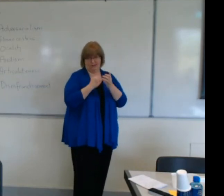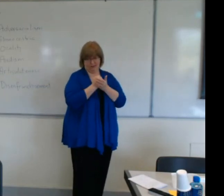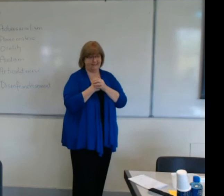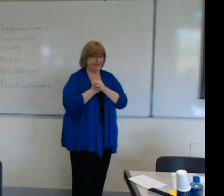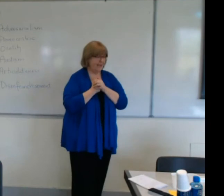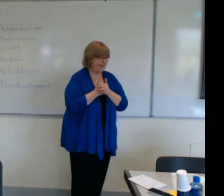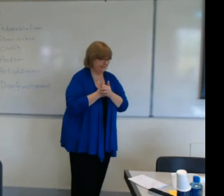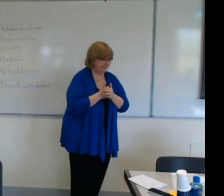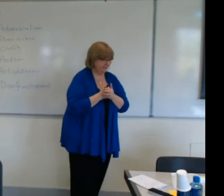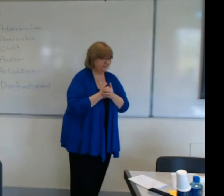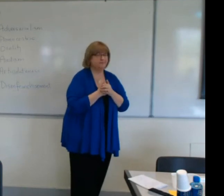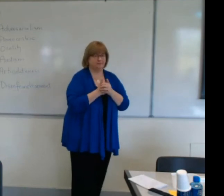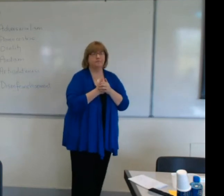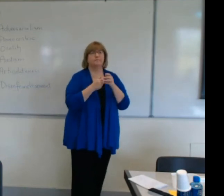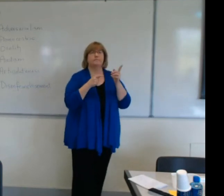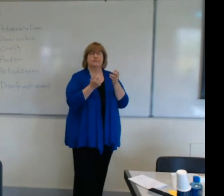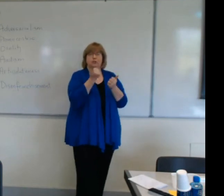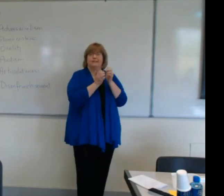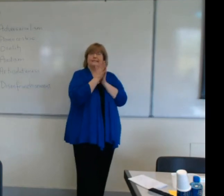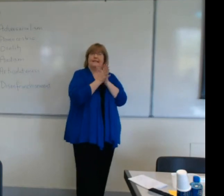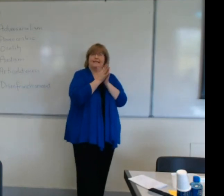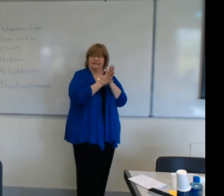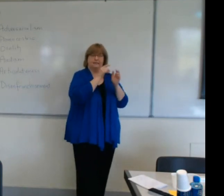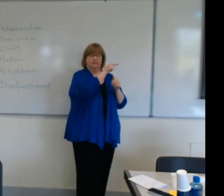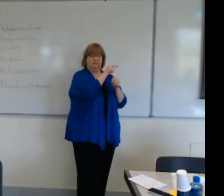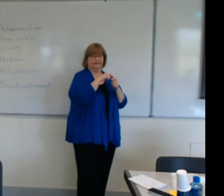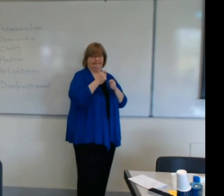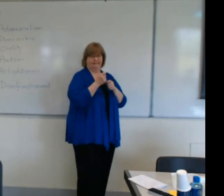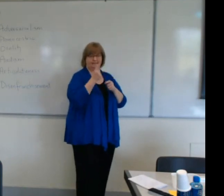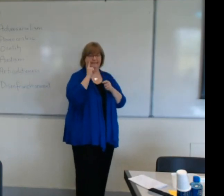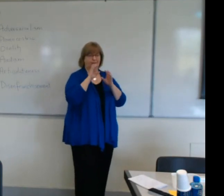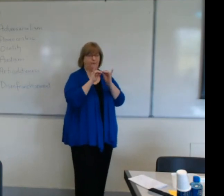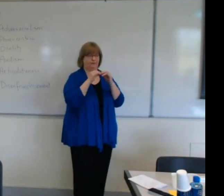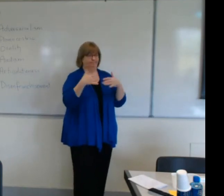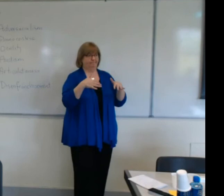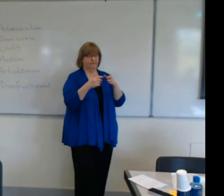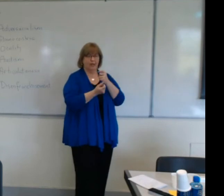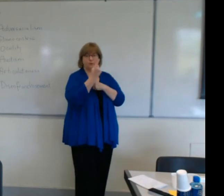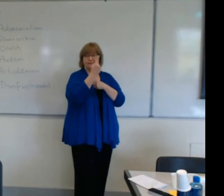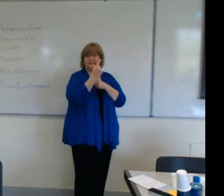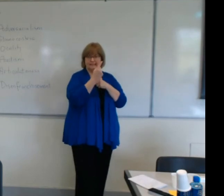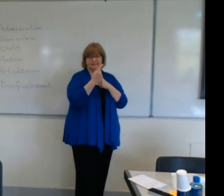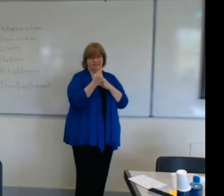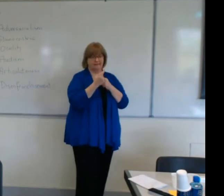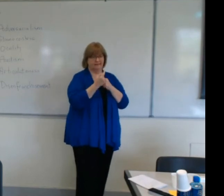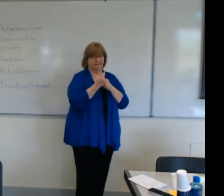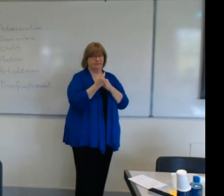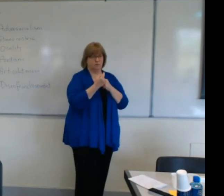then we have to look at confidentiality as a deaf interpreter. With the Justisigns project, there has been a great